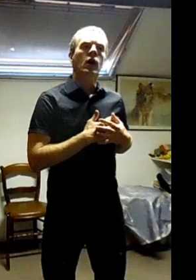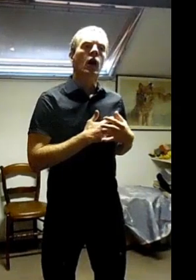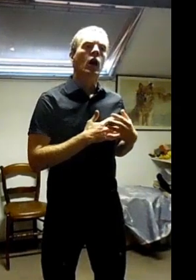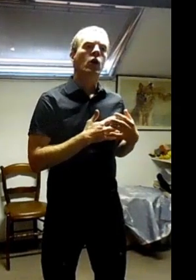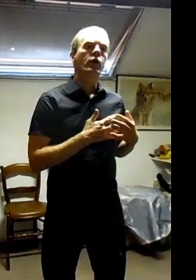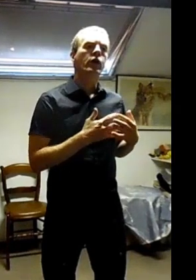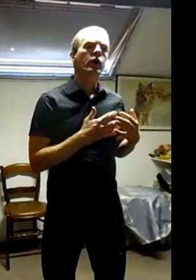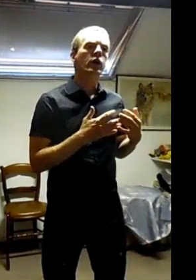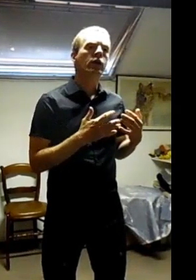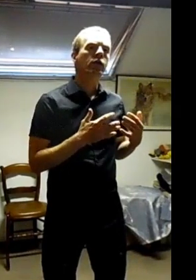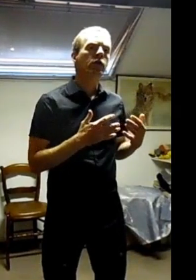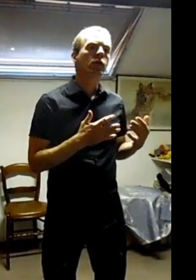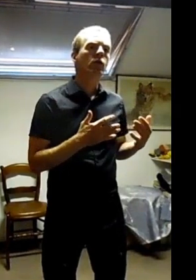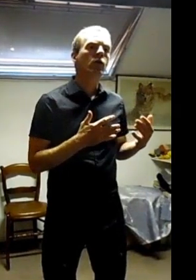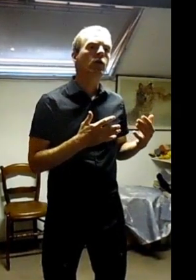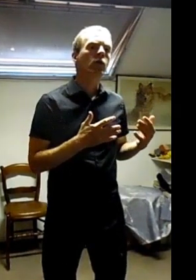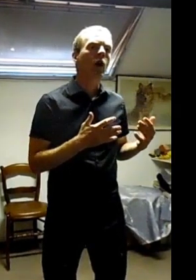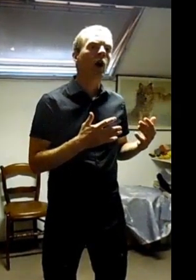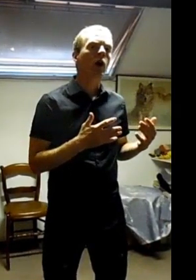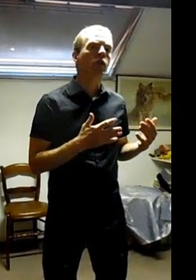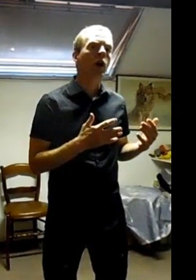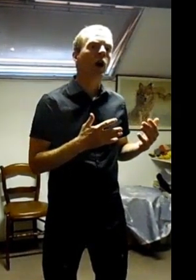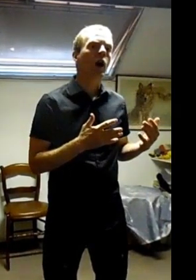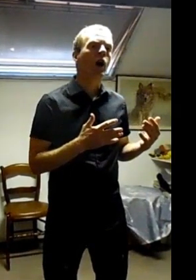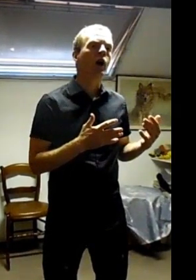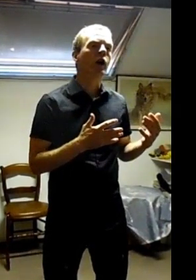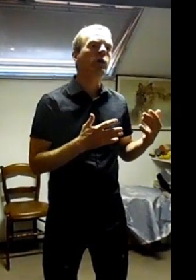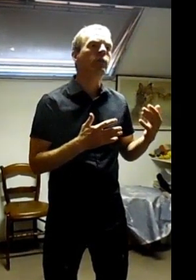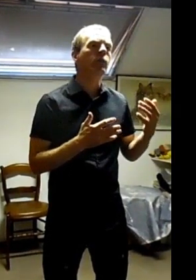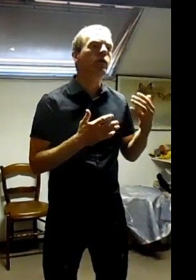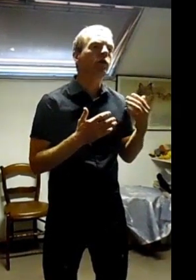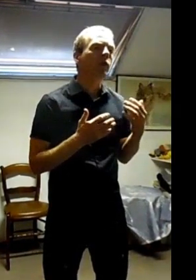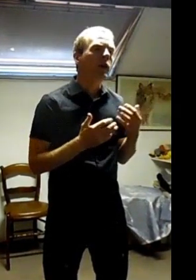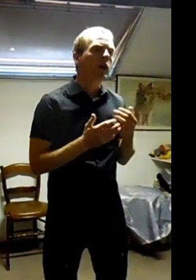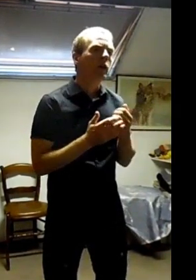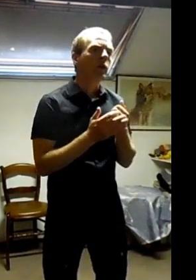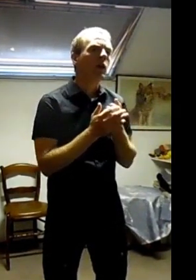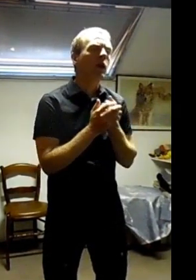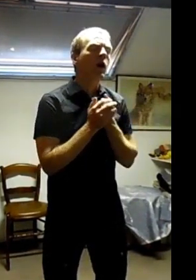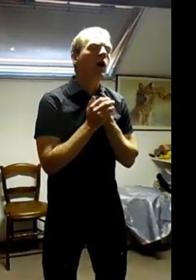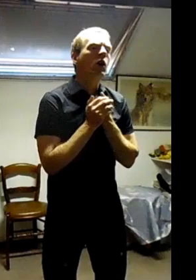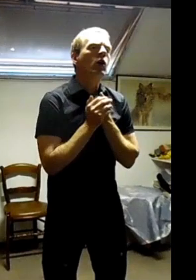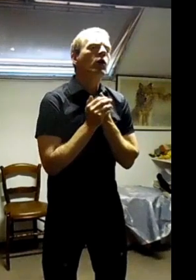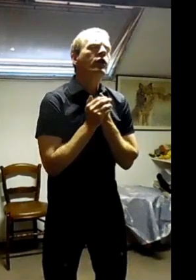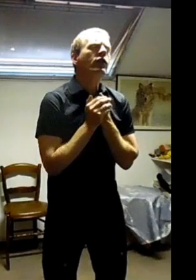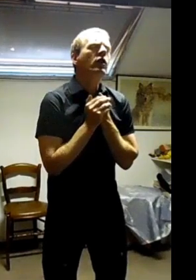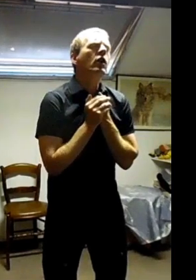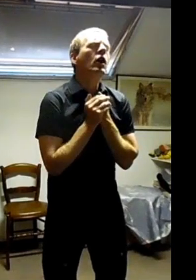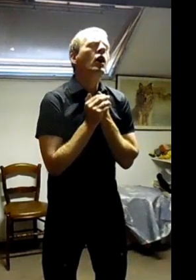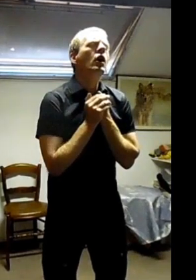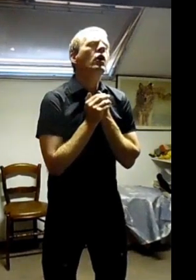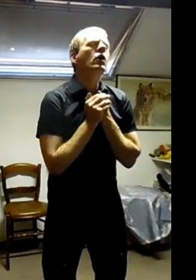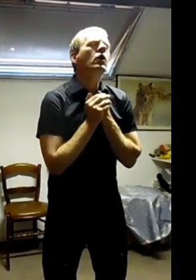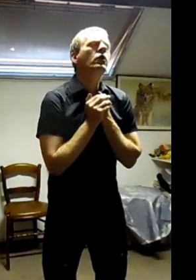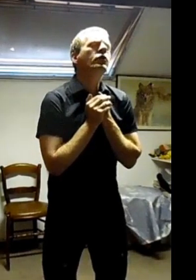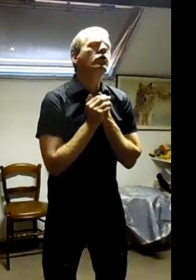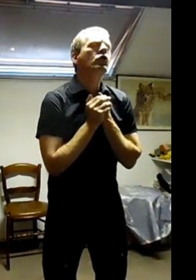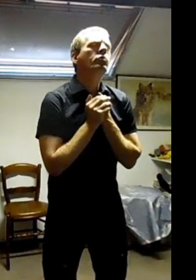How even through the hard times they were close as close could